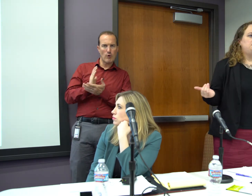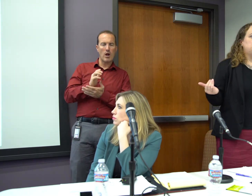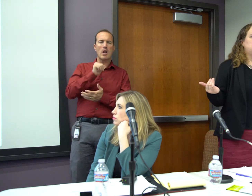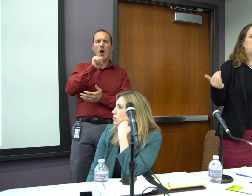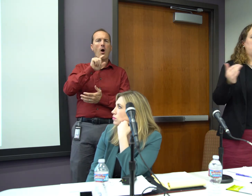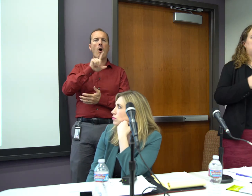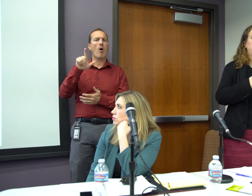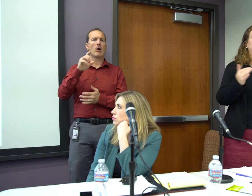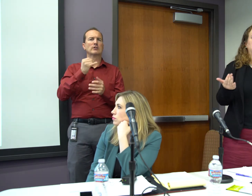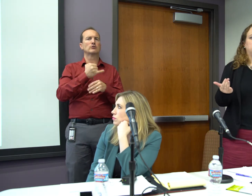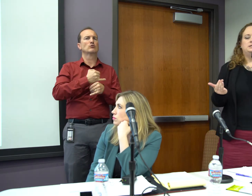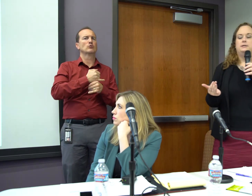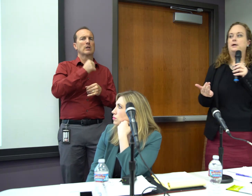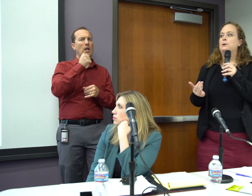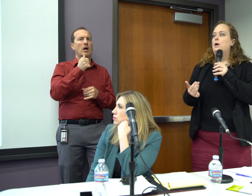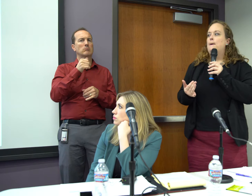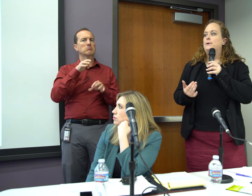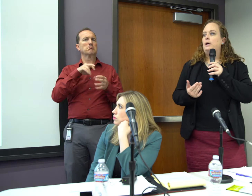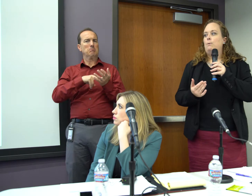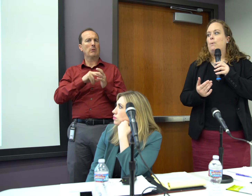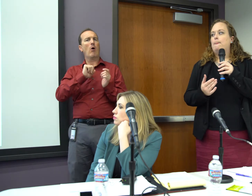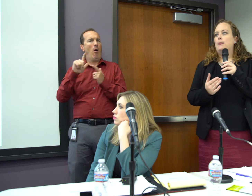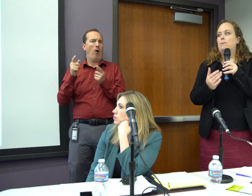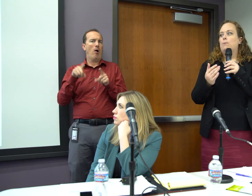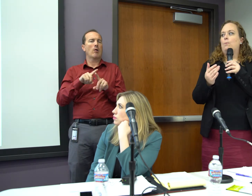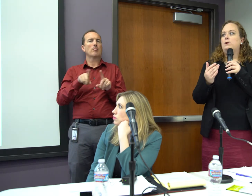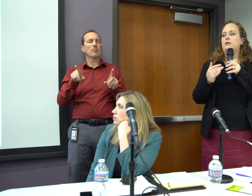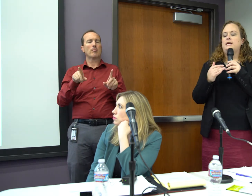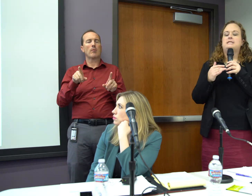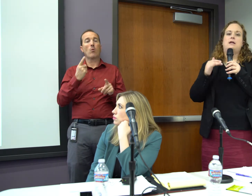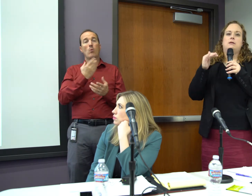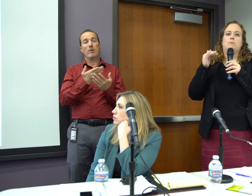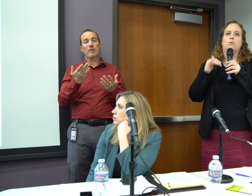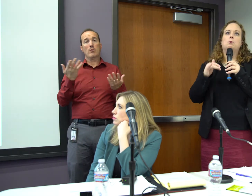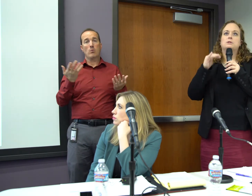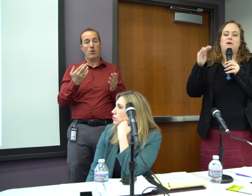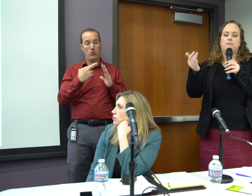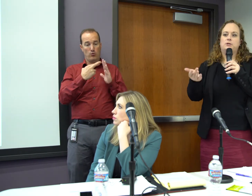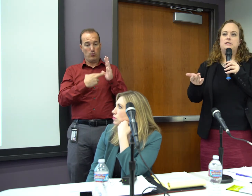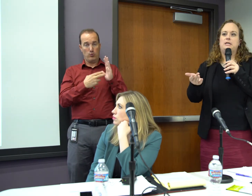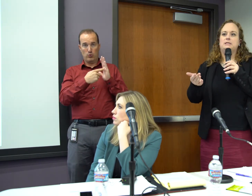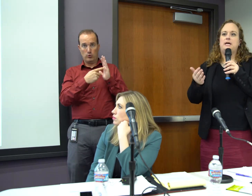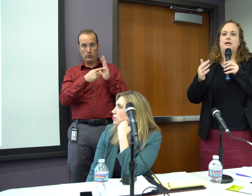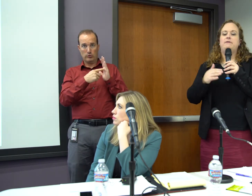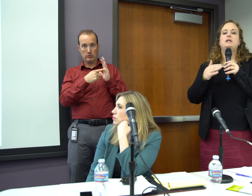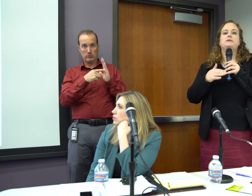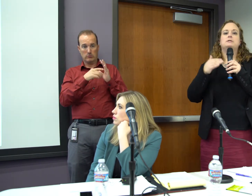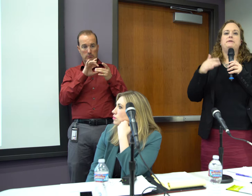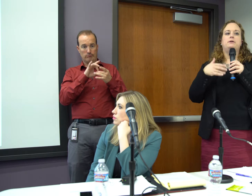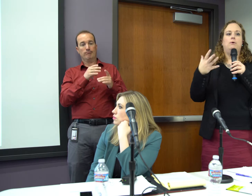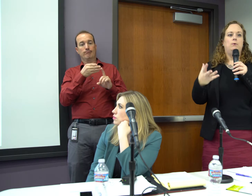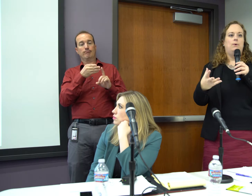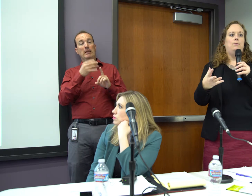of all institutions. I'm not trying to make a generalization there, but one of the things that the rule was sort of addressing is that if an